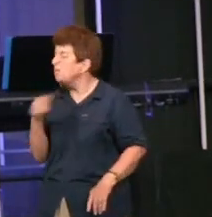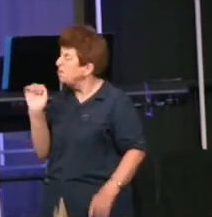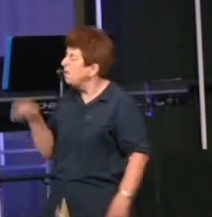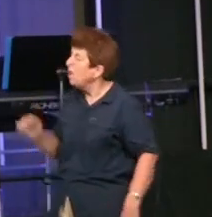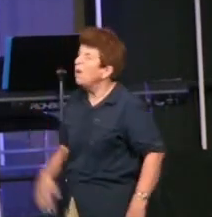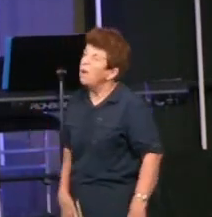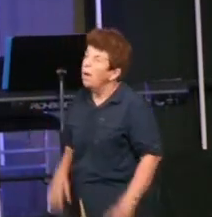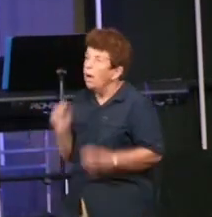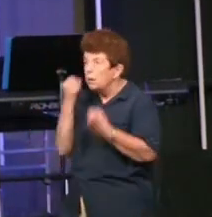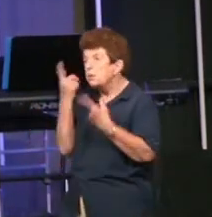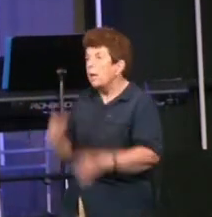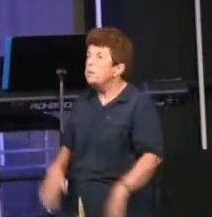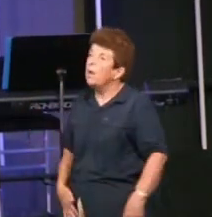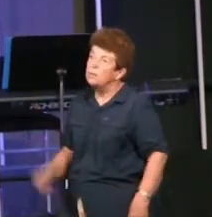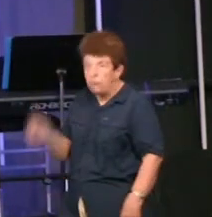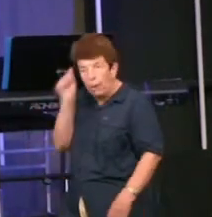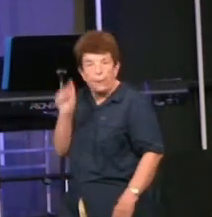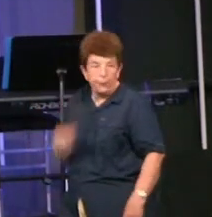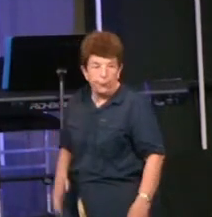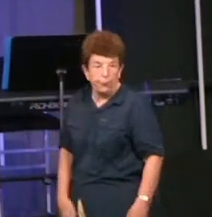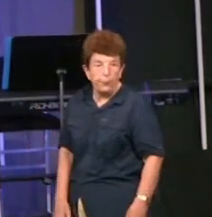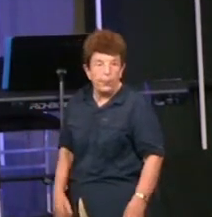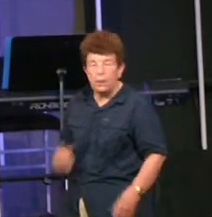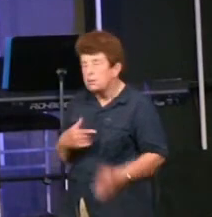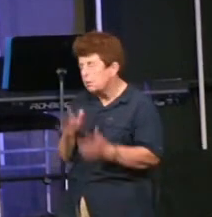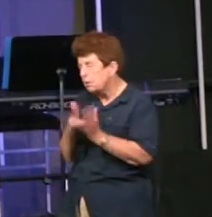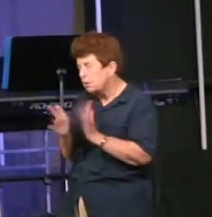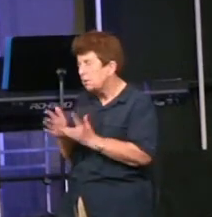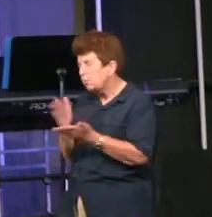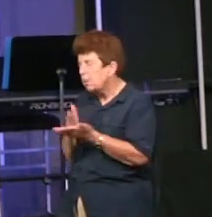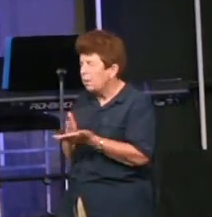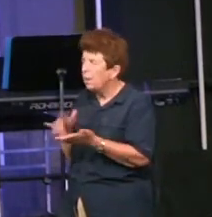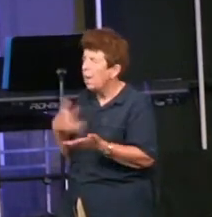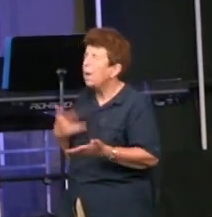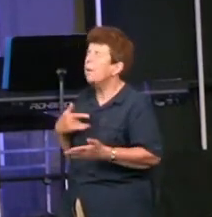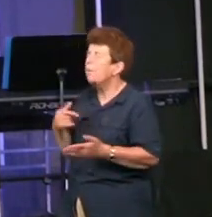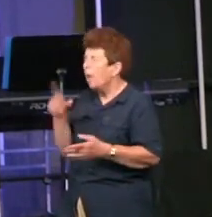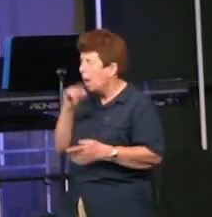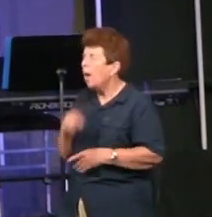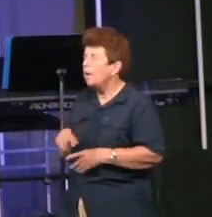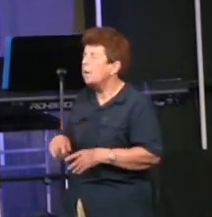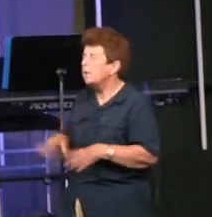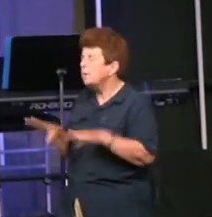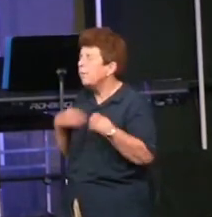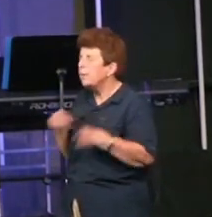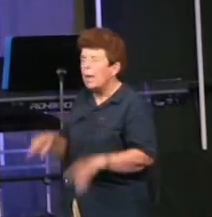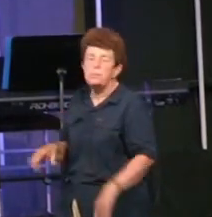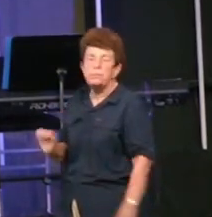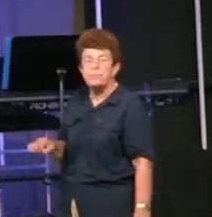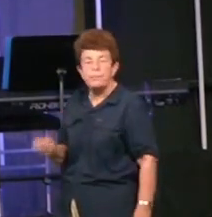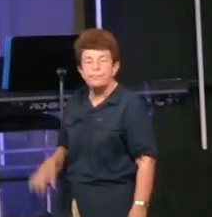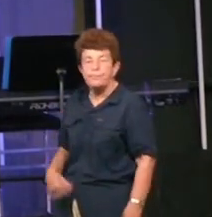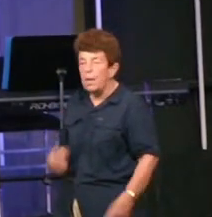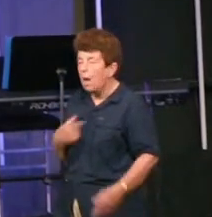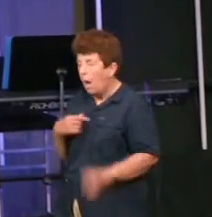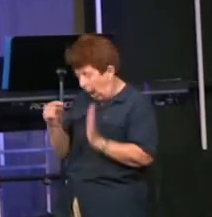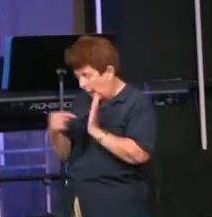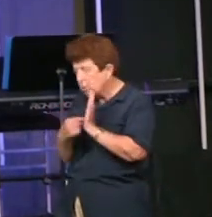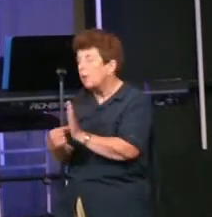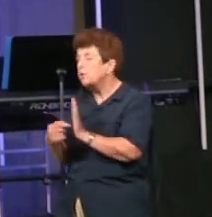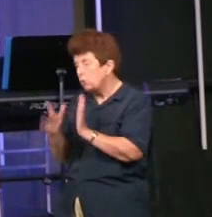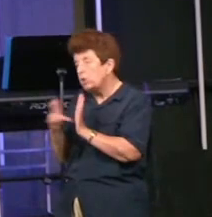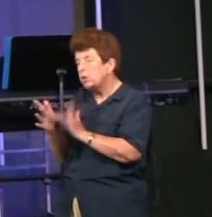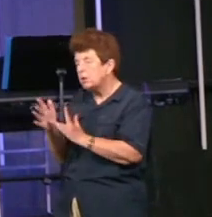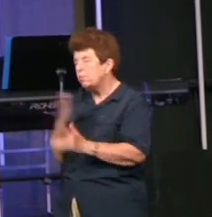I understand that, I know that. Jesus is the bread of life, I partake with that. I acknowledge Jesus as